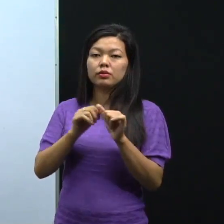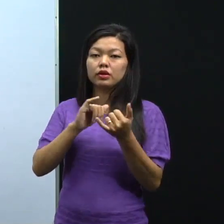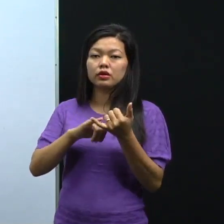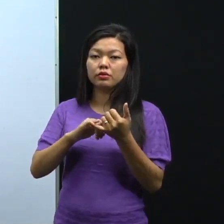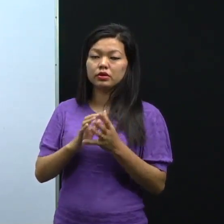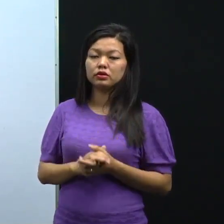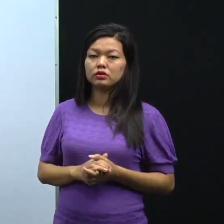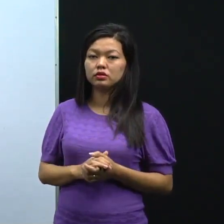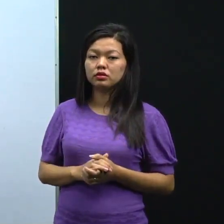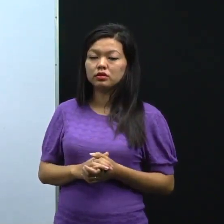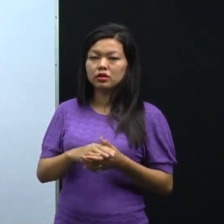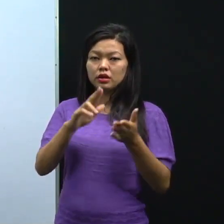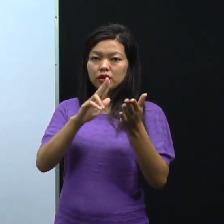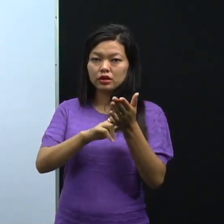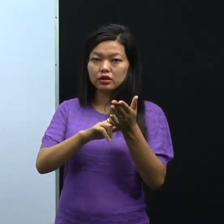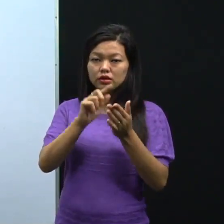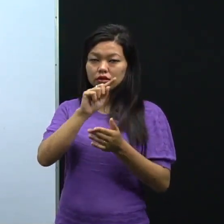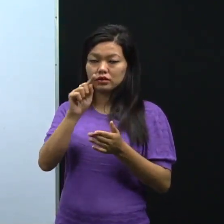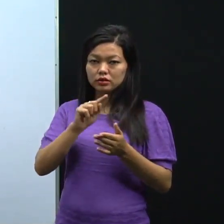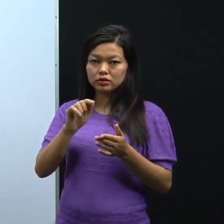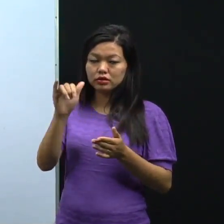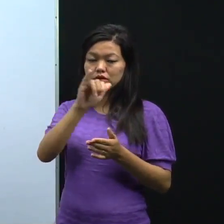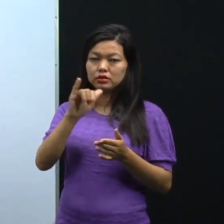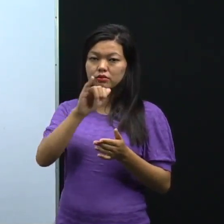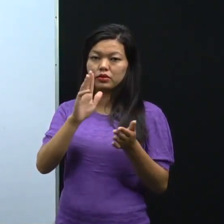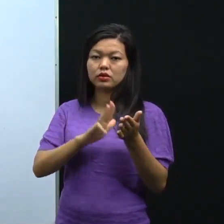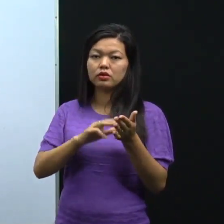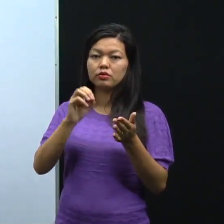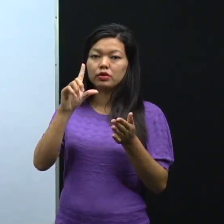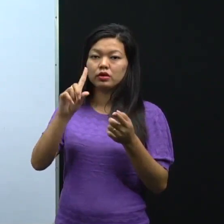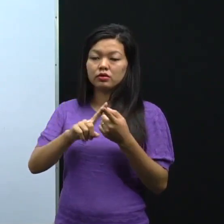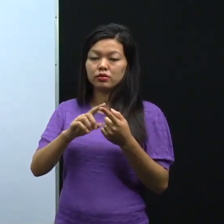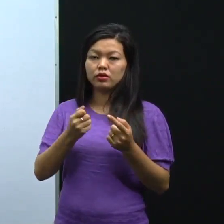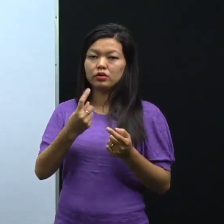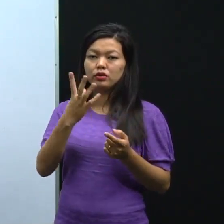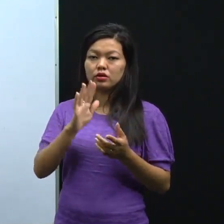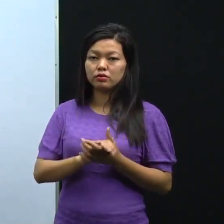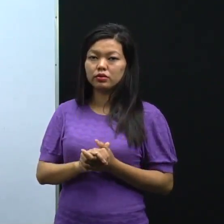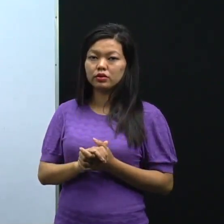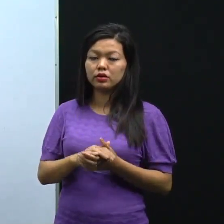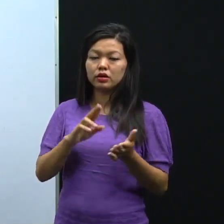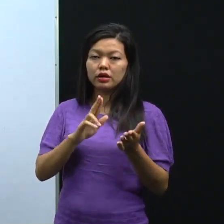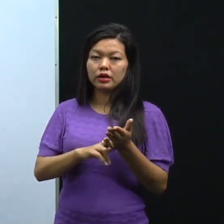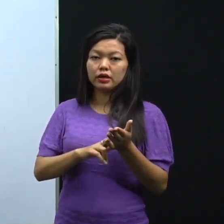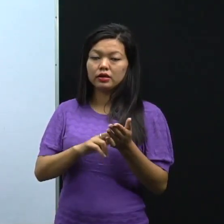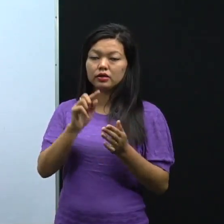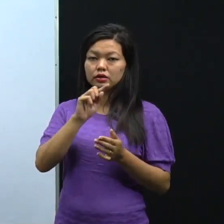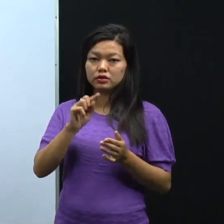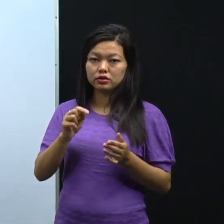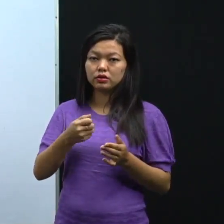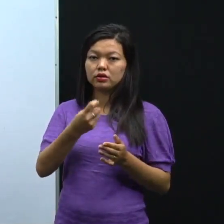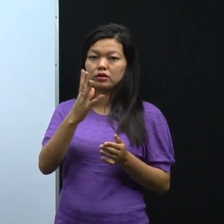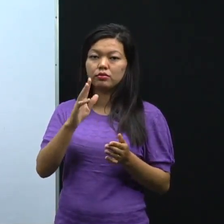So students, here N means the mole, okay? N means number of moles. This N means number of